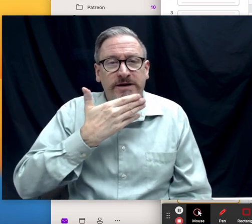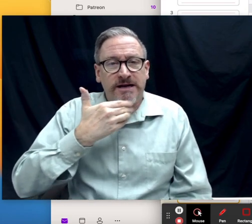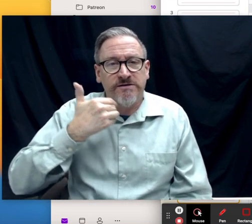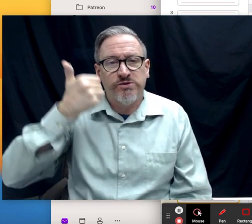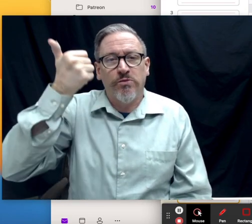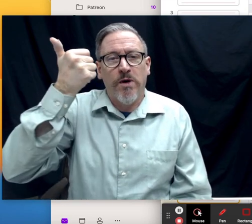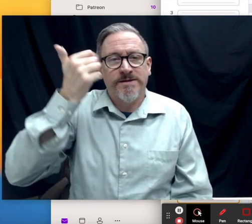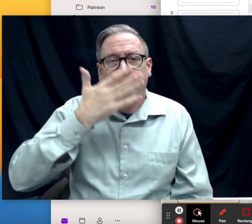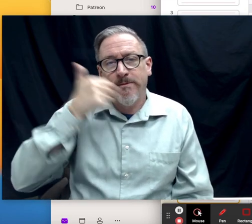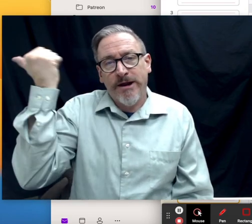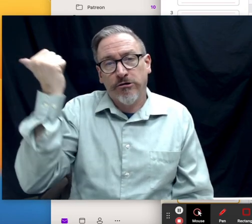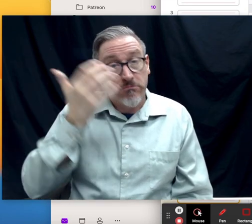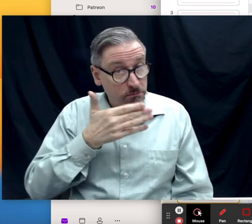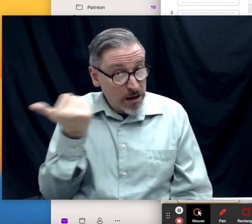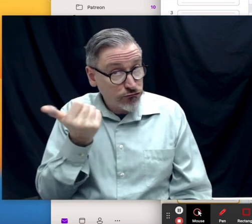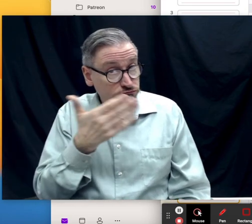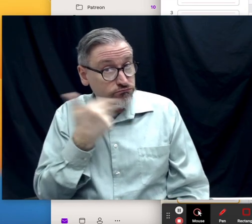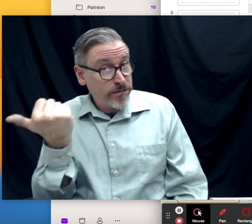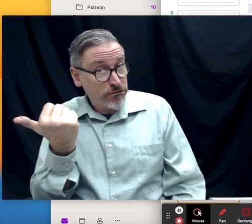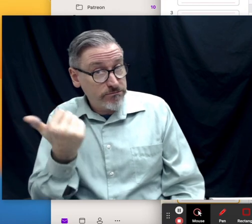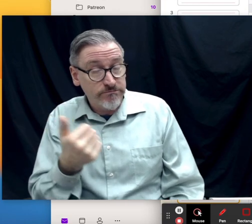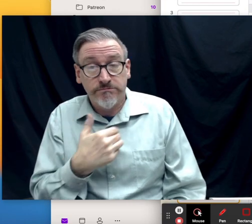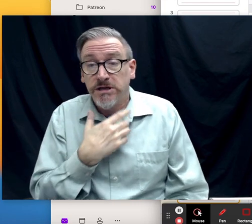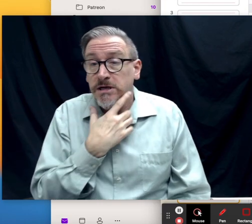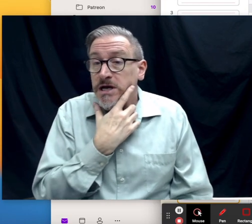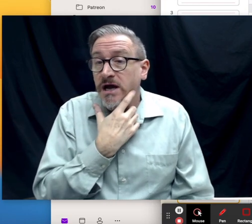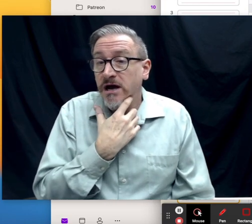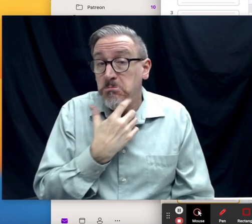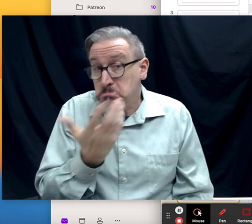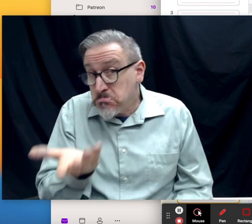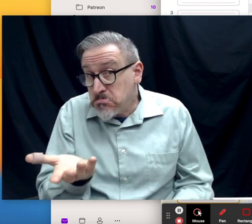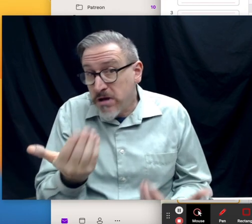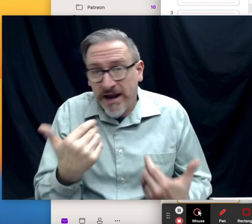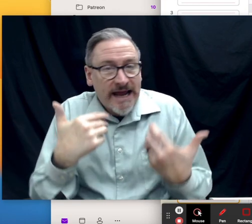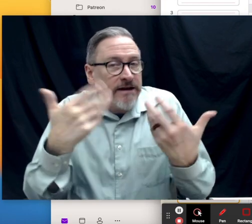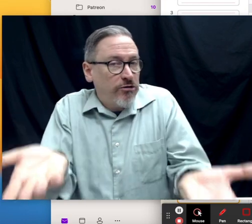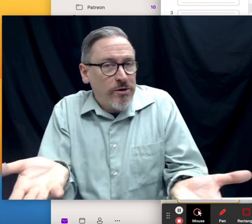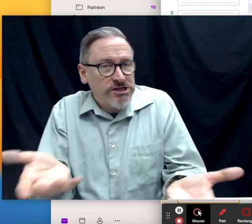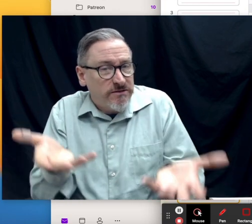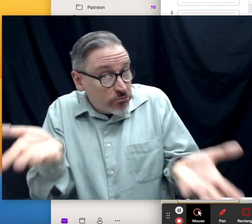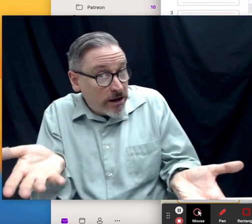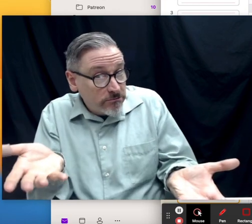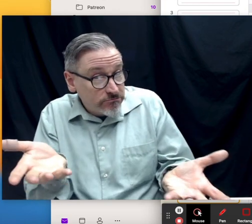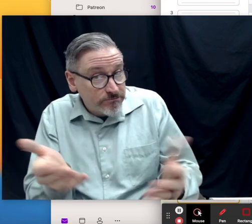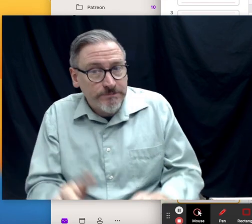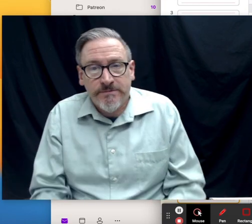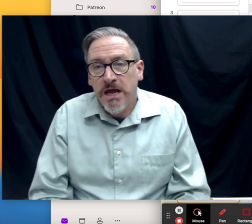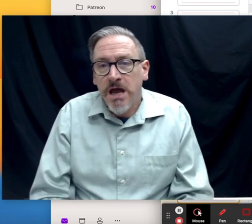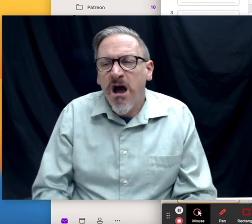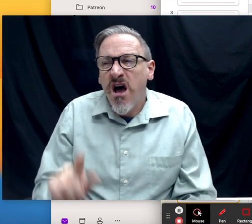good, but it kind of wipes up better, better. Um, and again, question. Well,